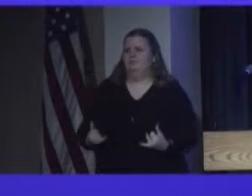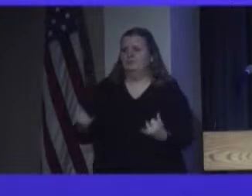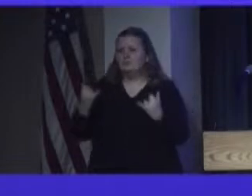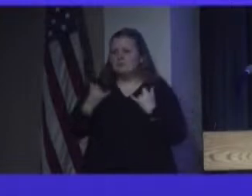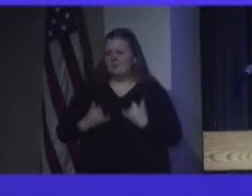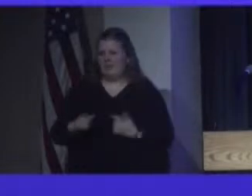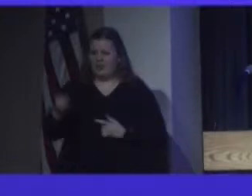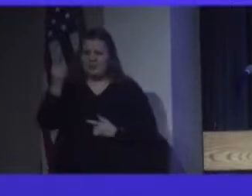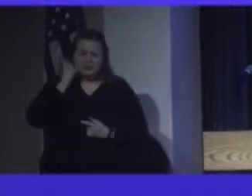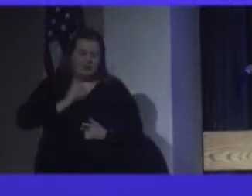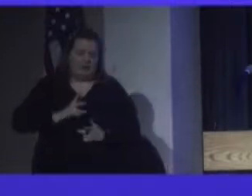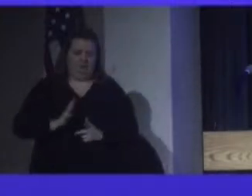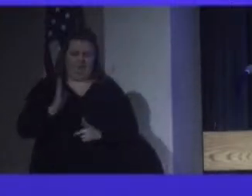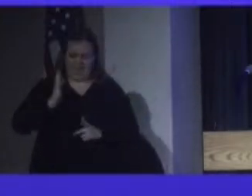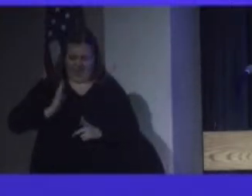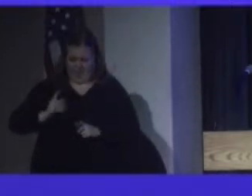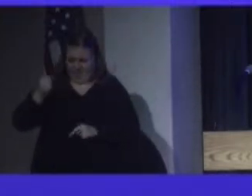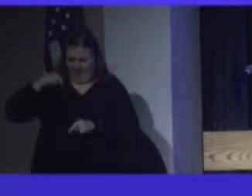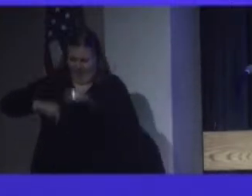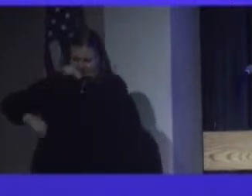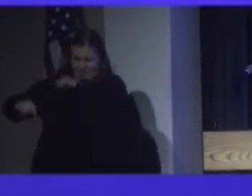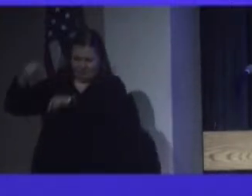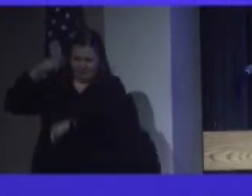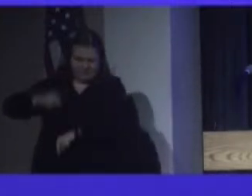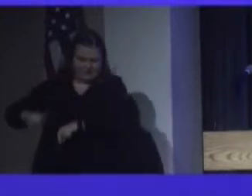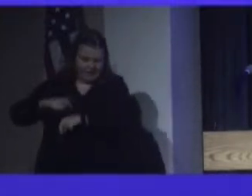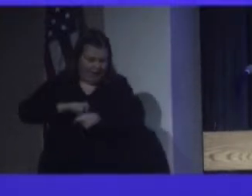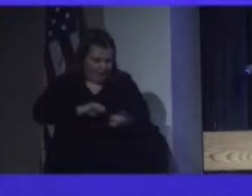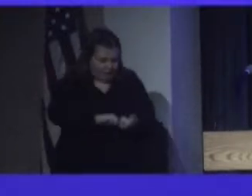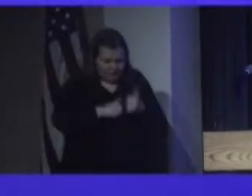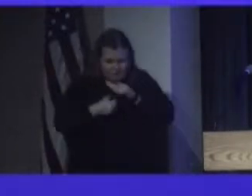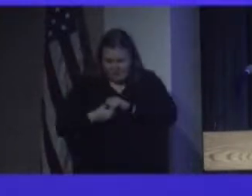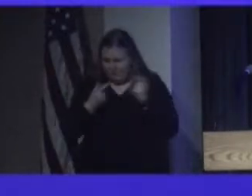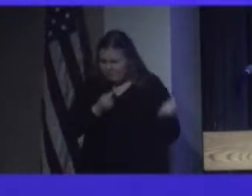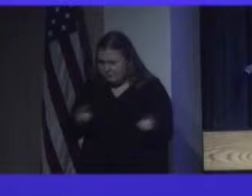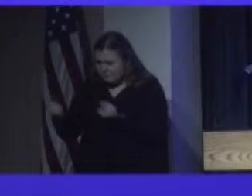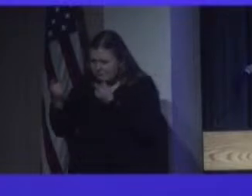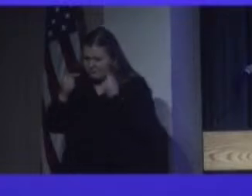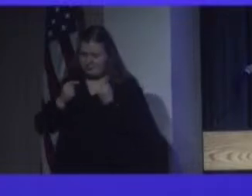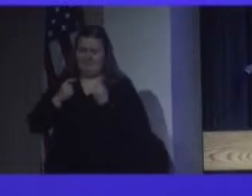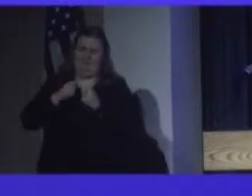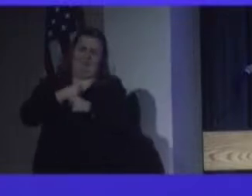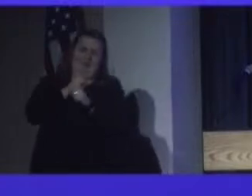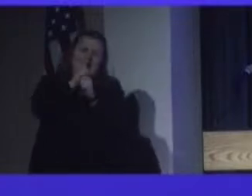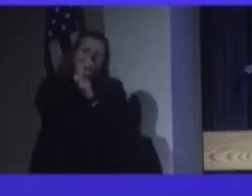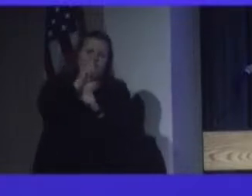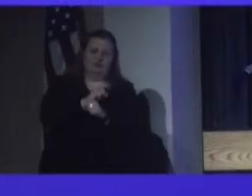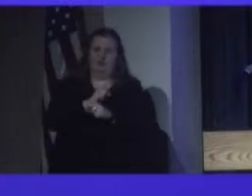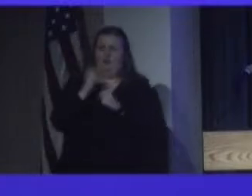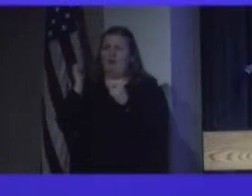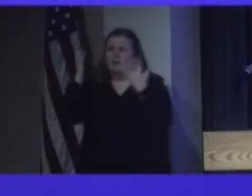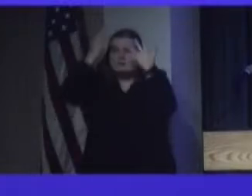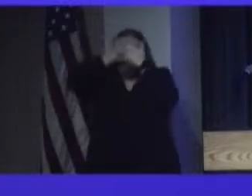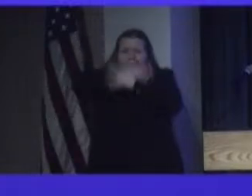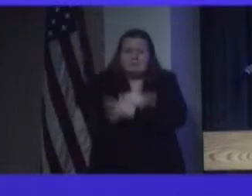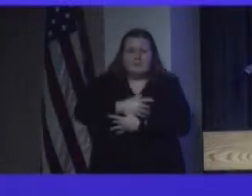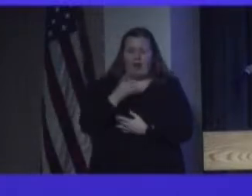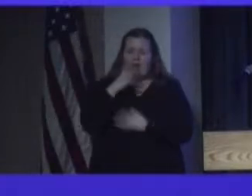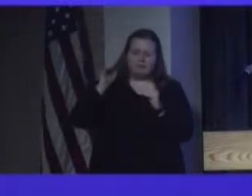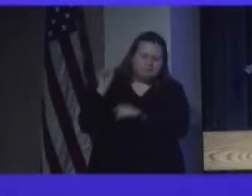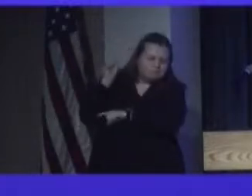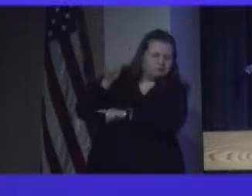And if I could turn back the clock, I'd make sure the light defeated